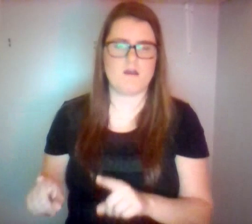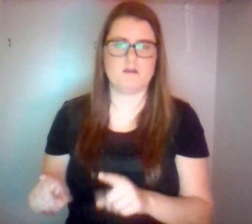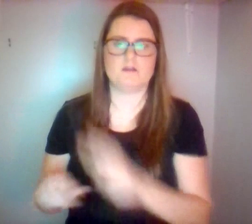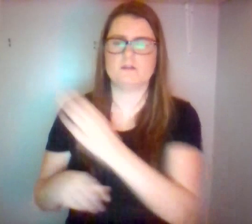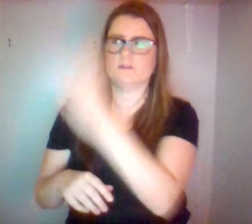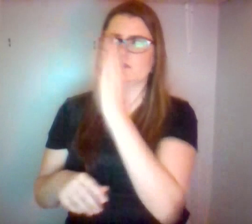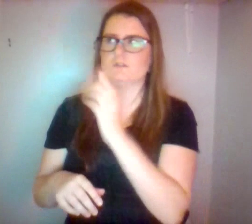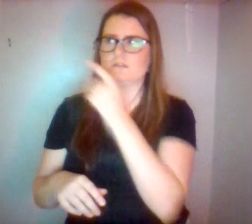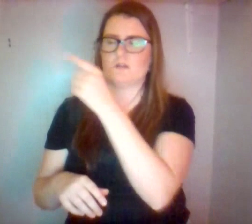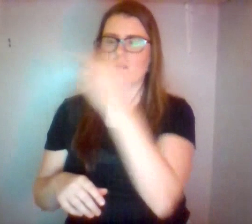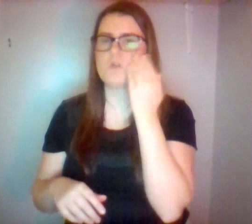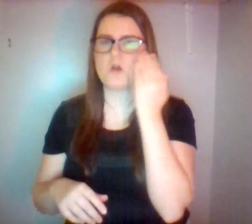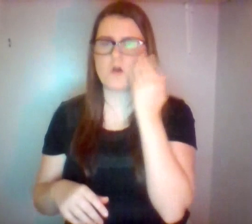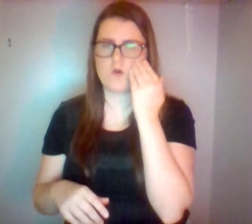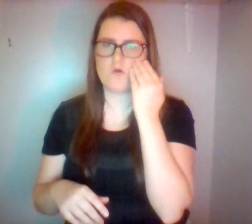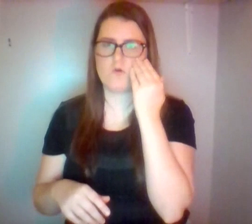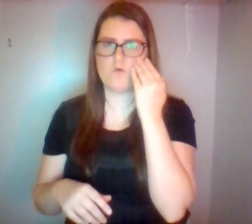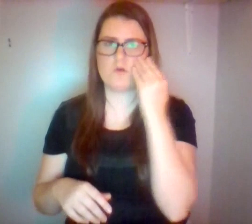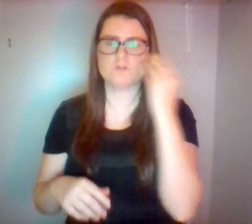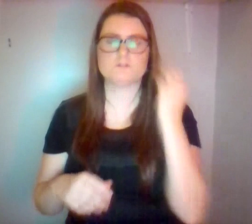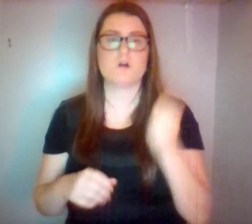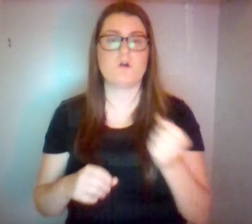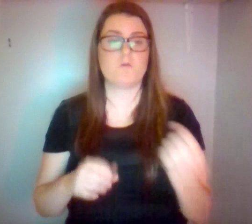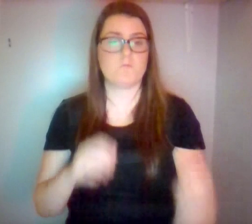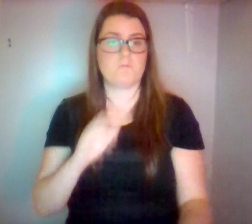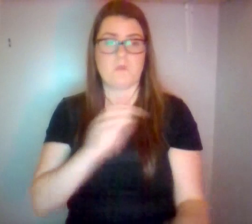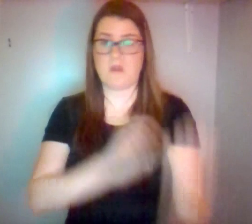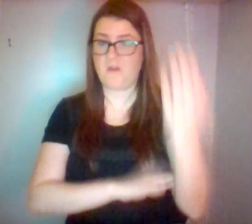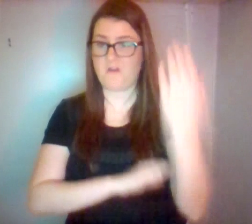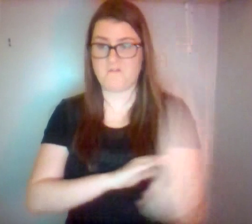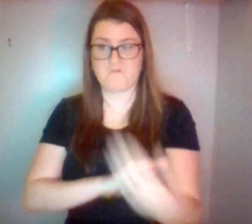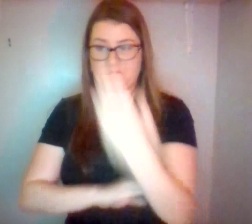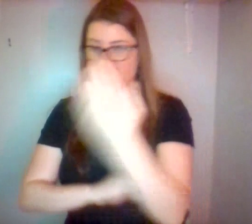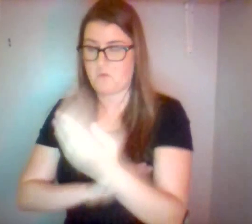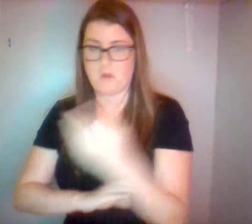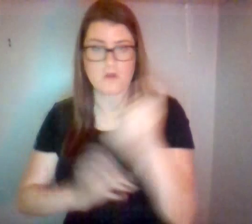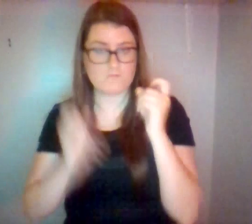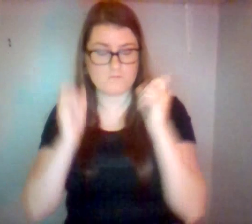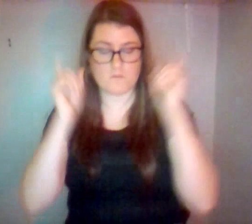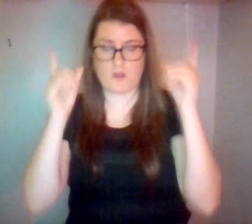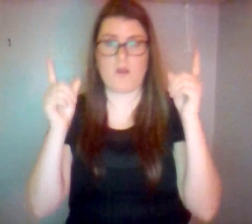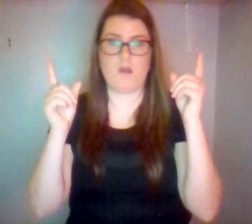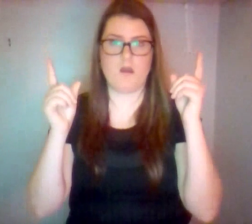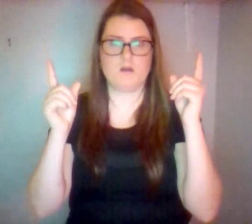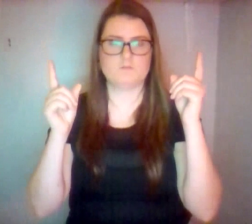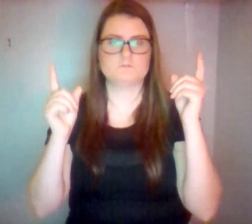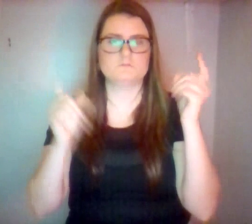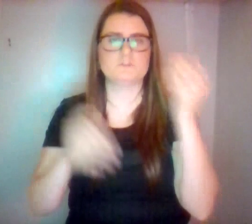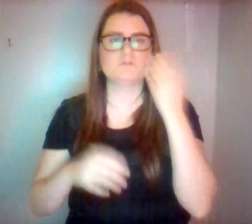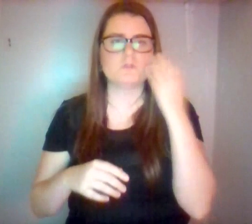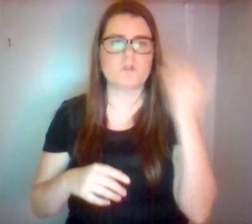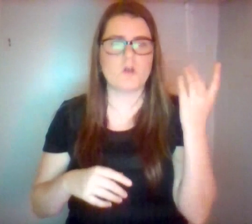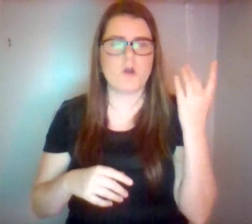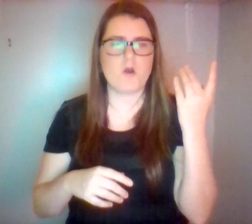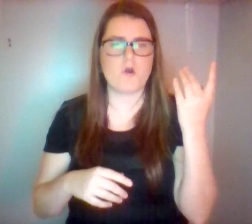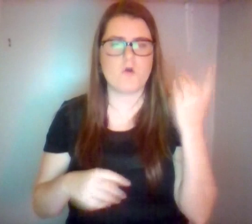every morning. So each day has trouble of its own, Jesus said. And Jeremiah said in